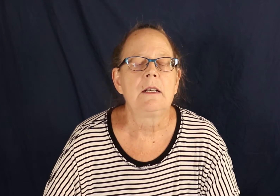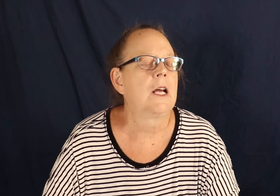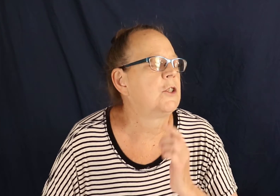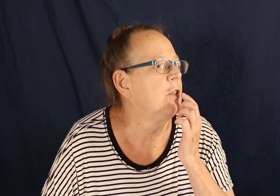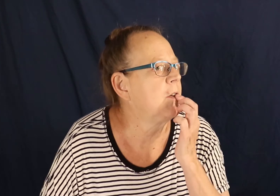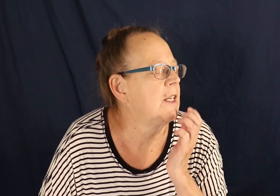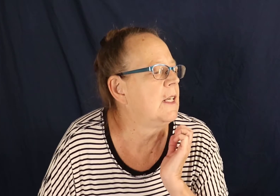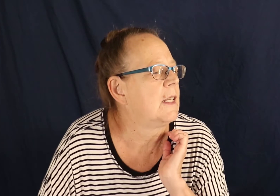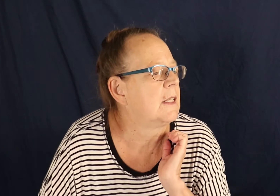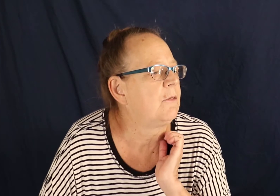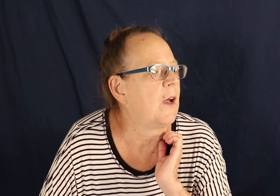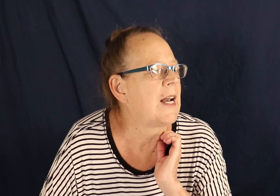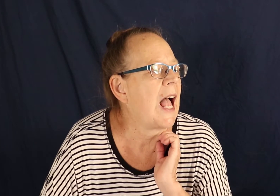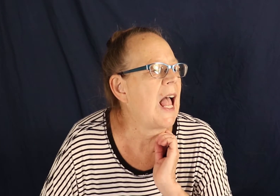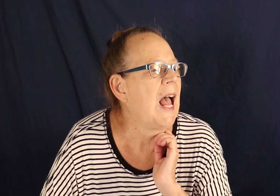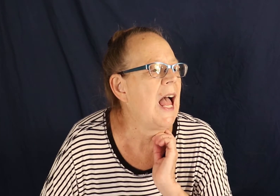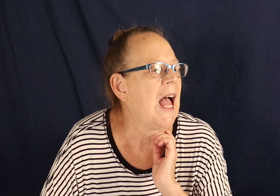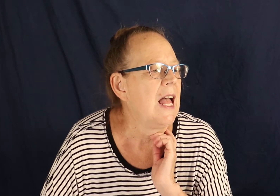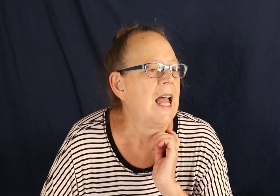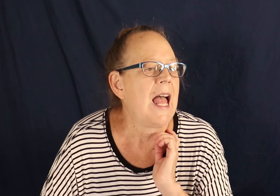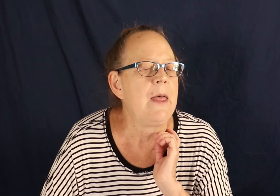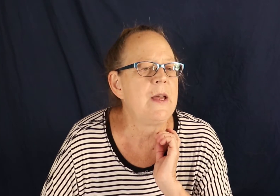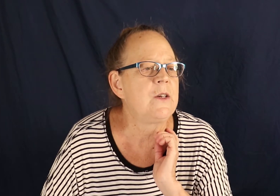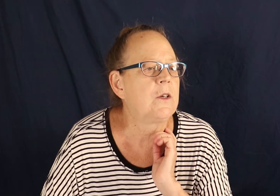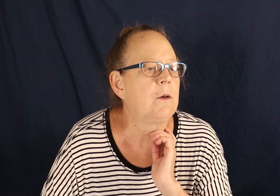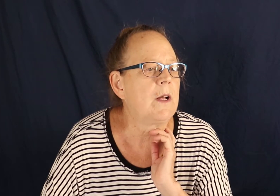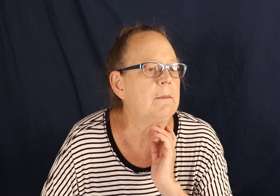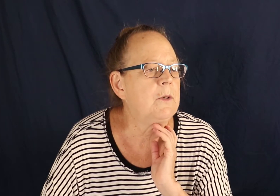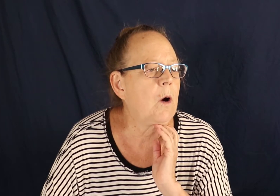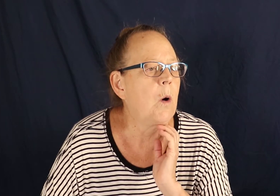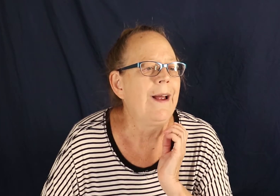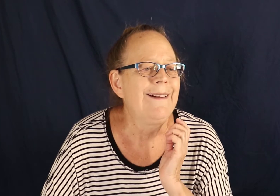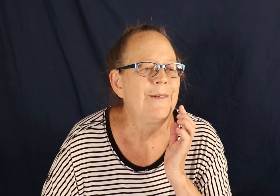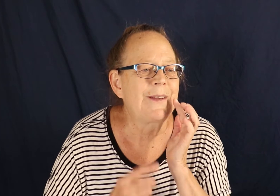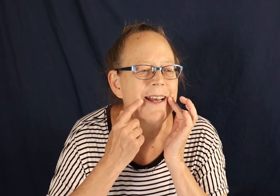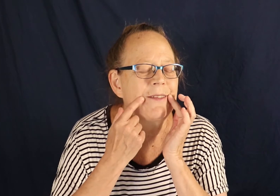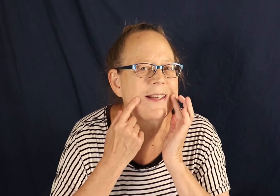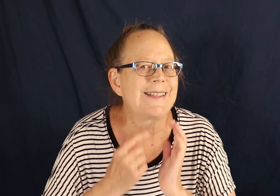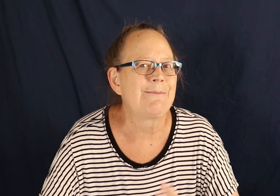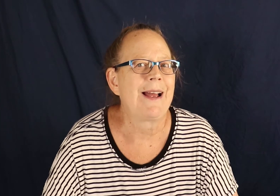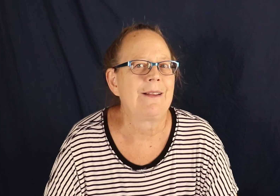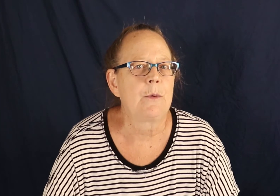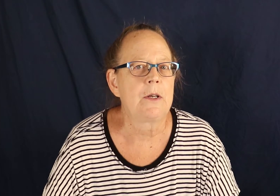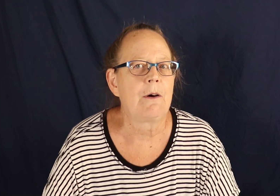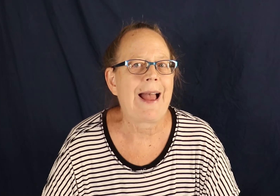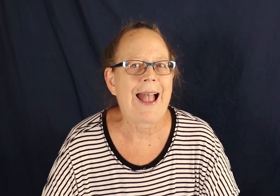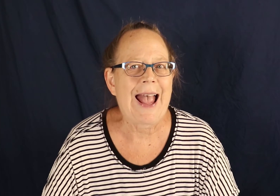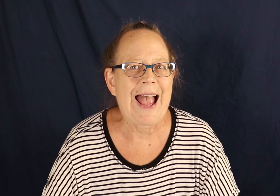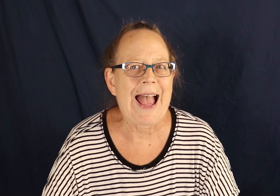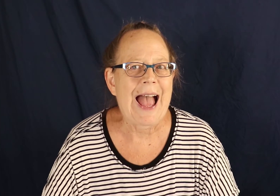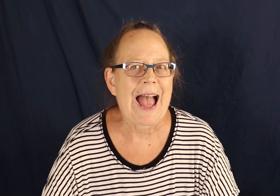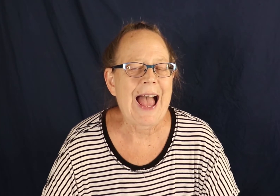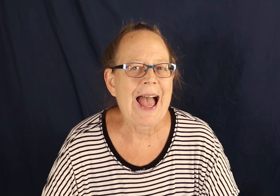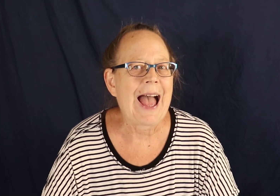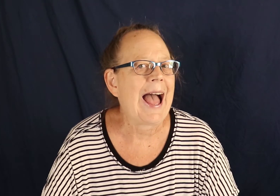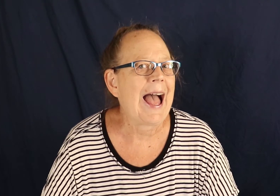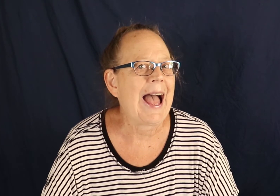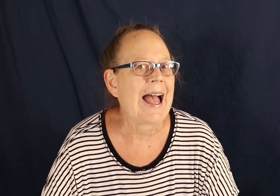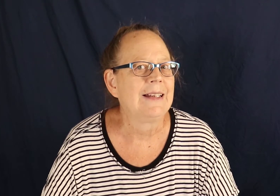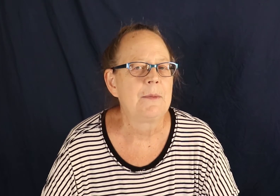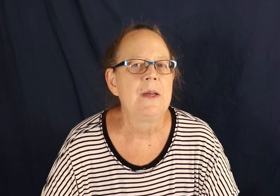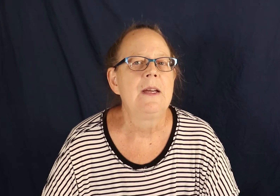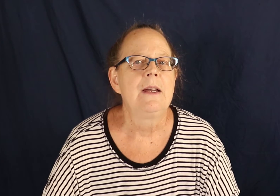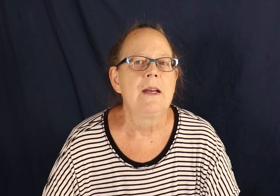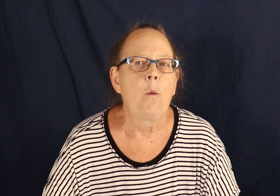touching your teeth, the front, and then you're going to want to go with kind of like a smile where you go ah, ah,